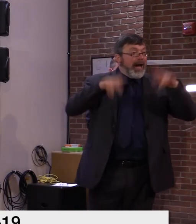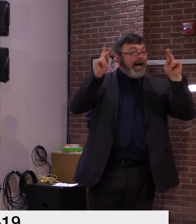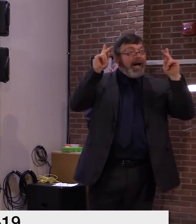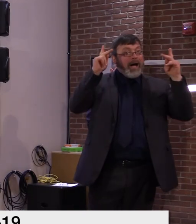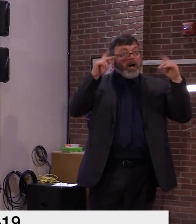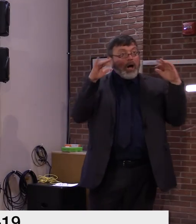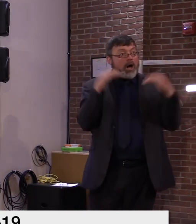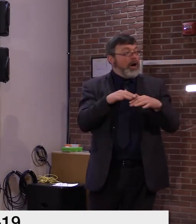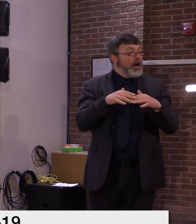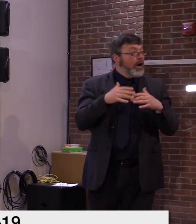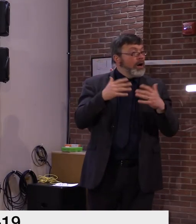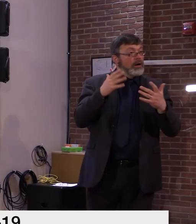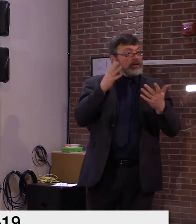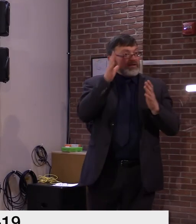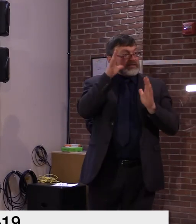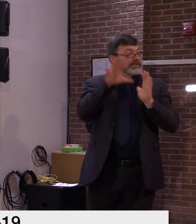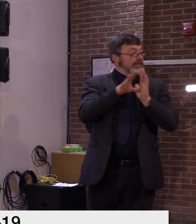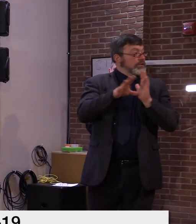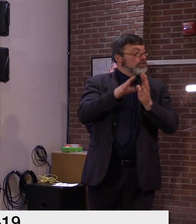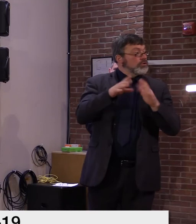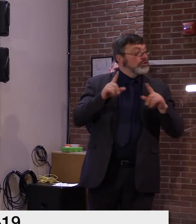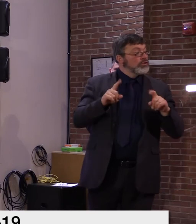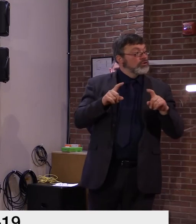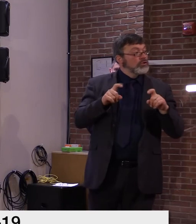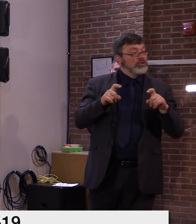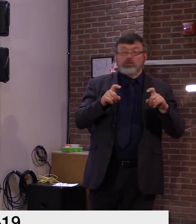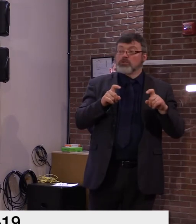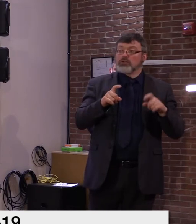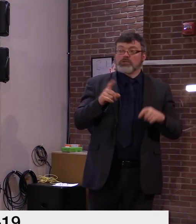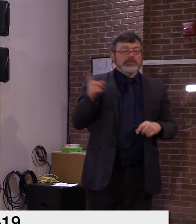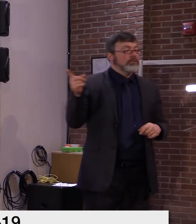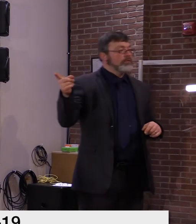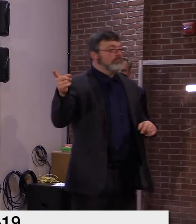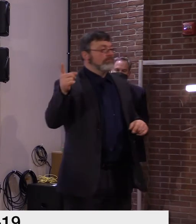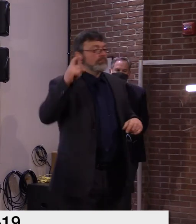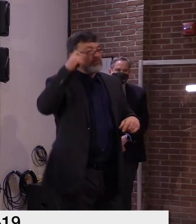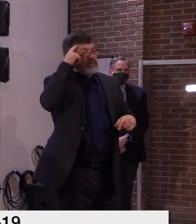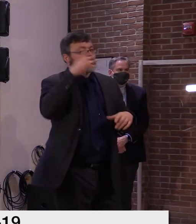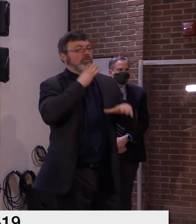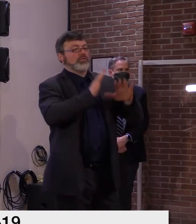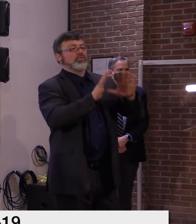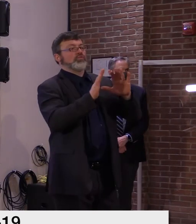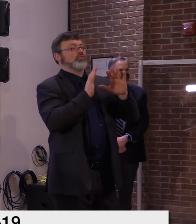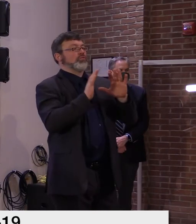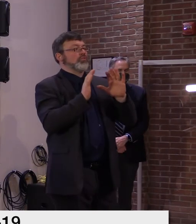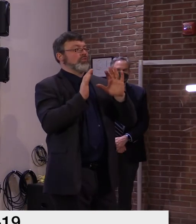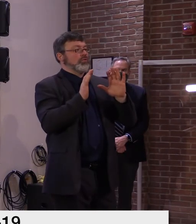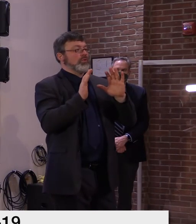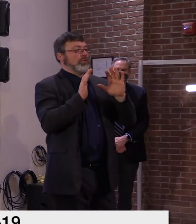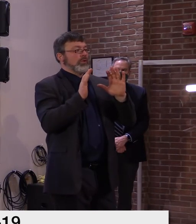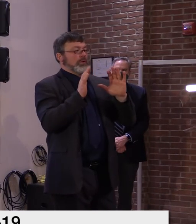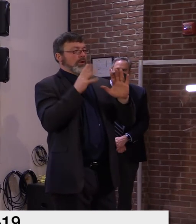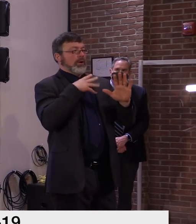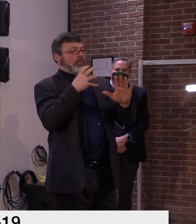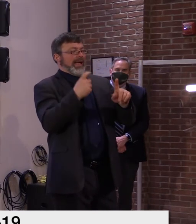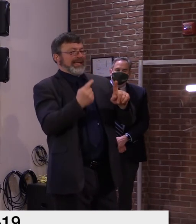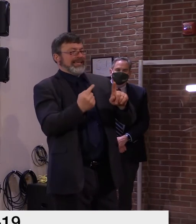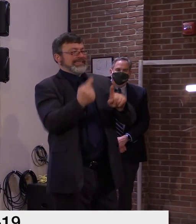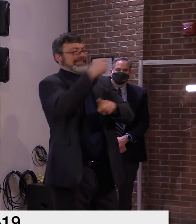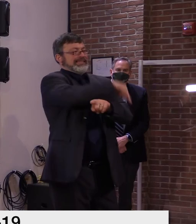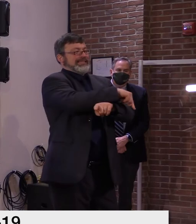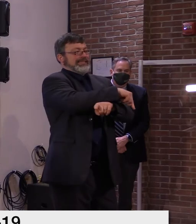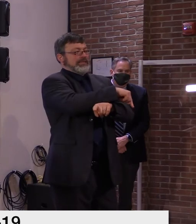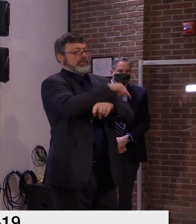just want to assure you that we do account for those positives at the correctional facility. They will be on